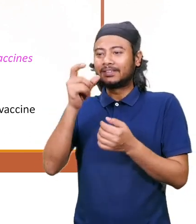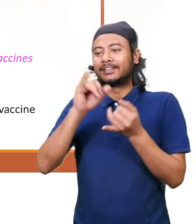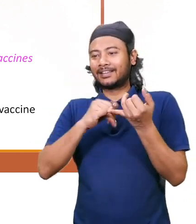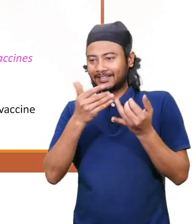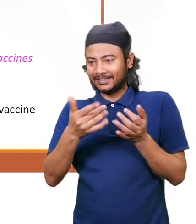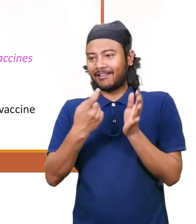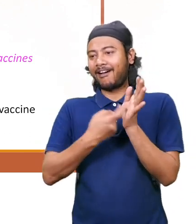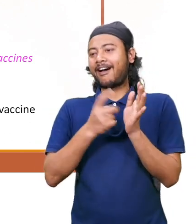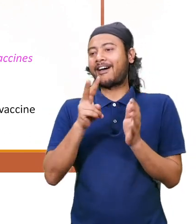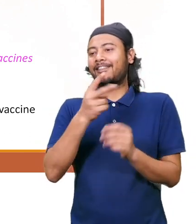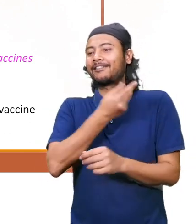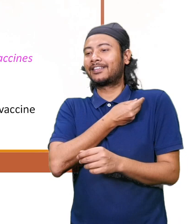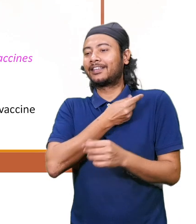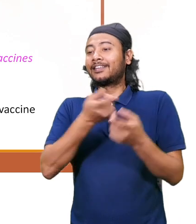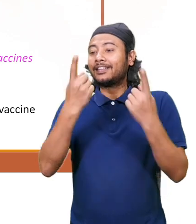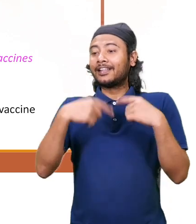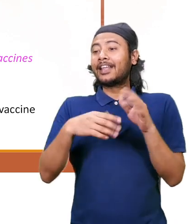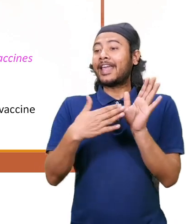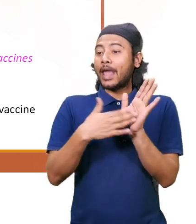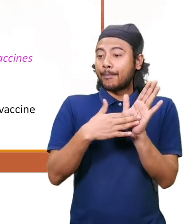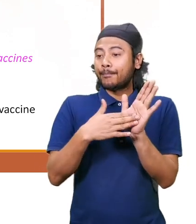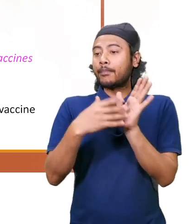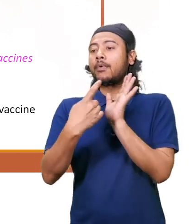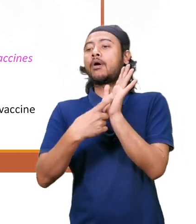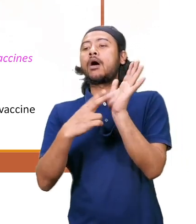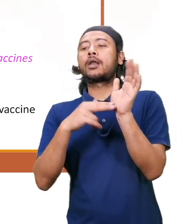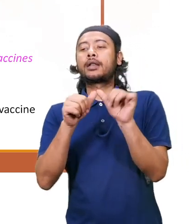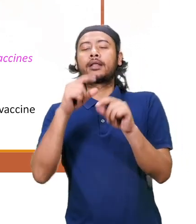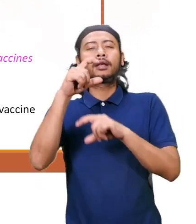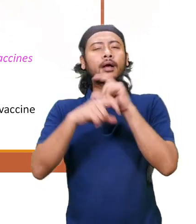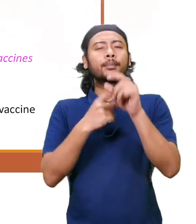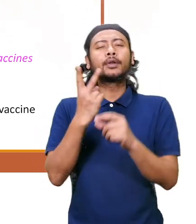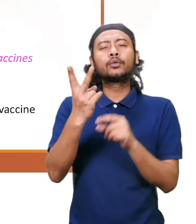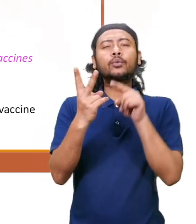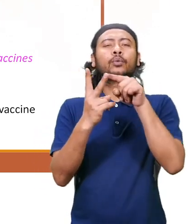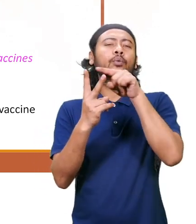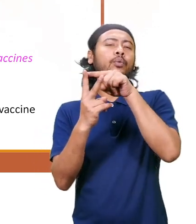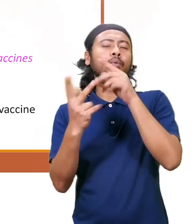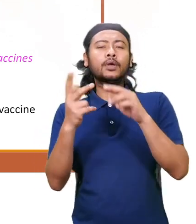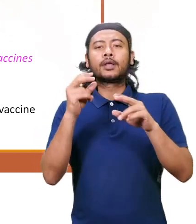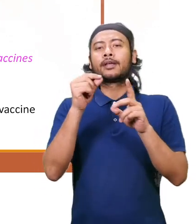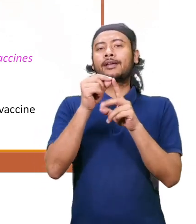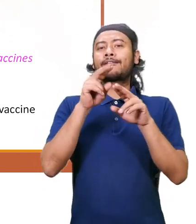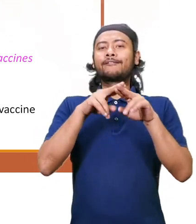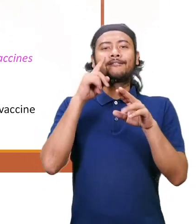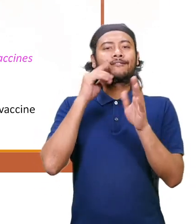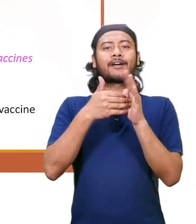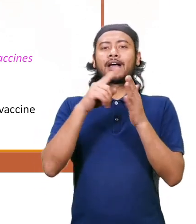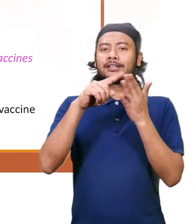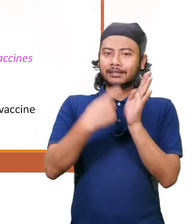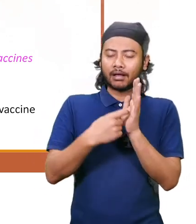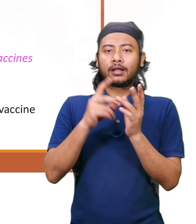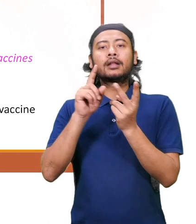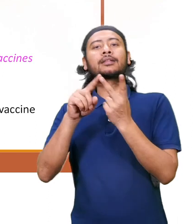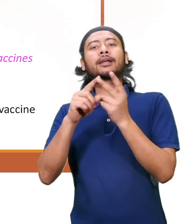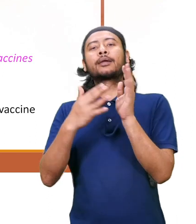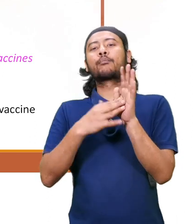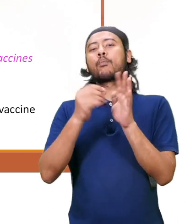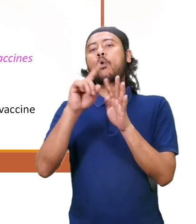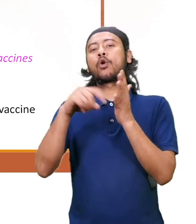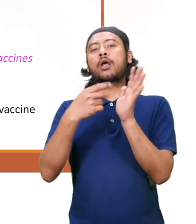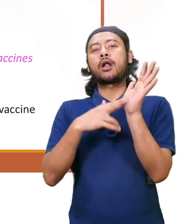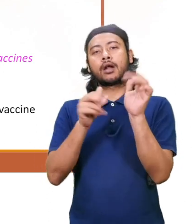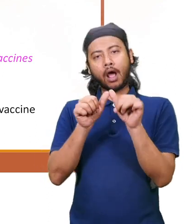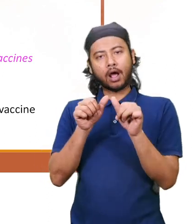are coming under this class. Then mRNA vaccines, the vaccines developed by Pfizer,